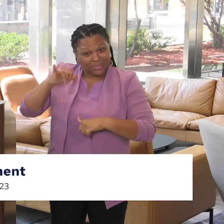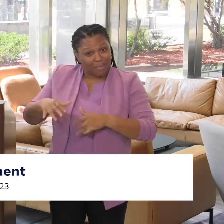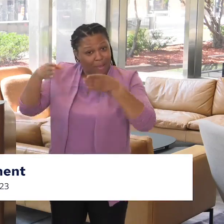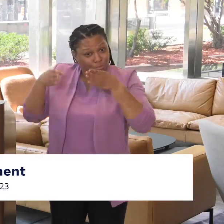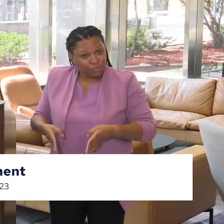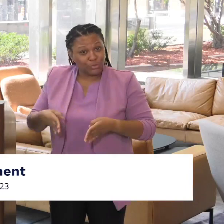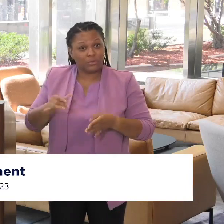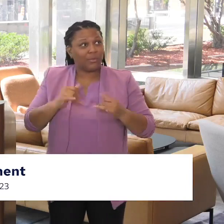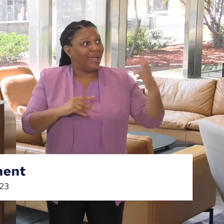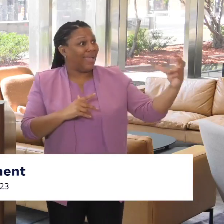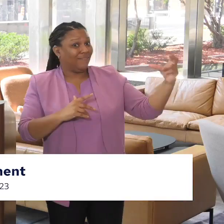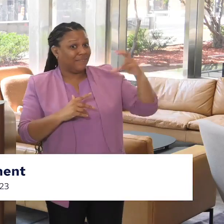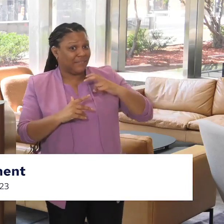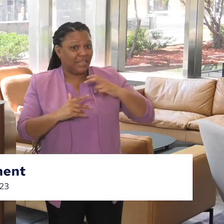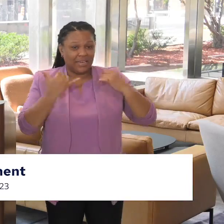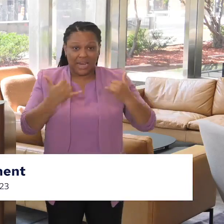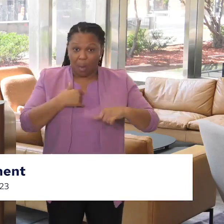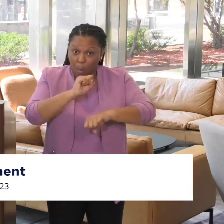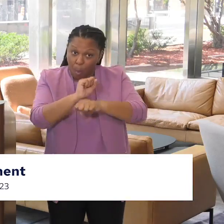working here with these incredible people,